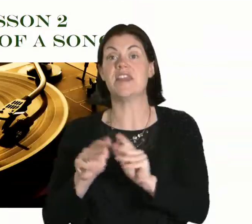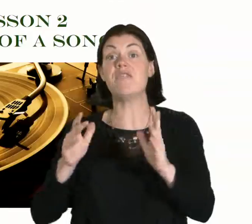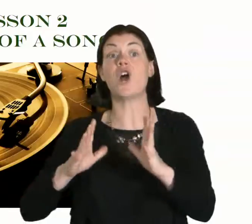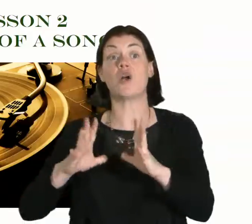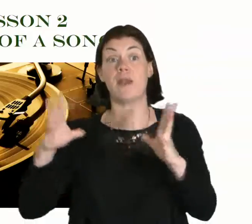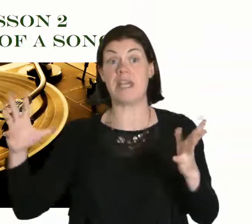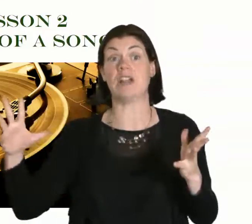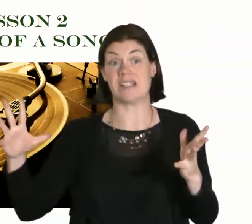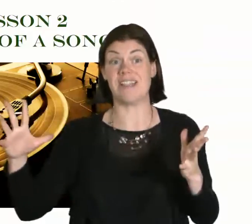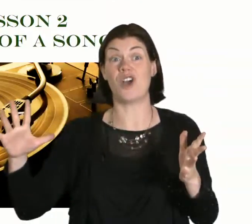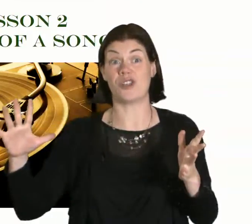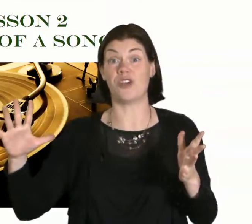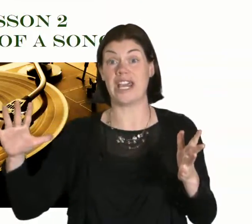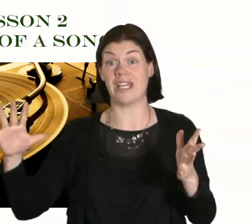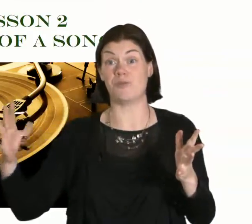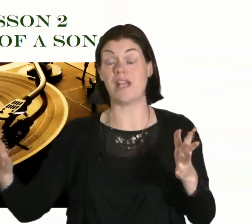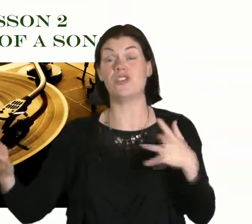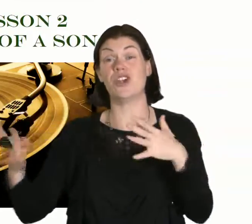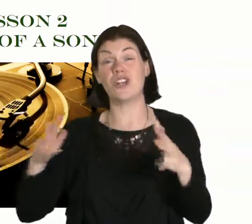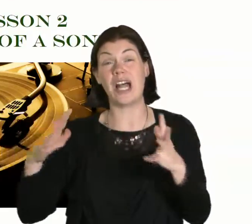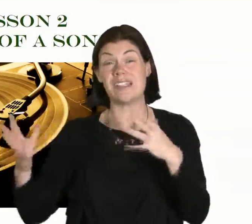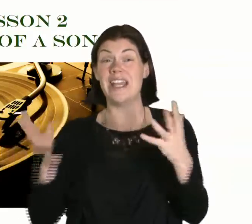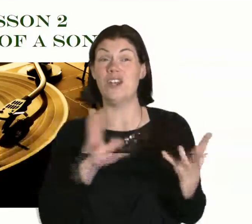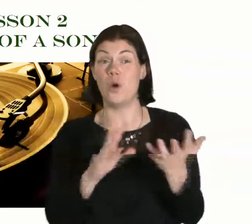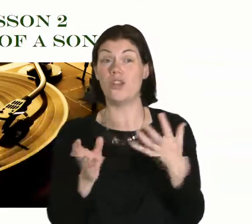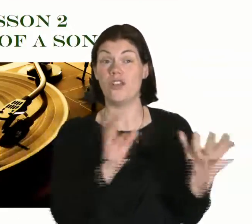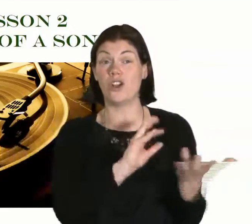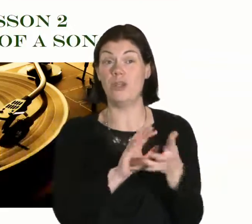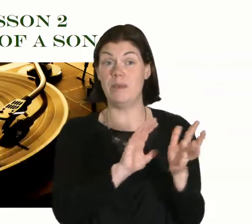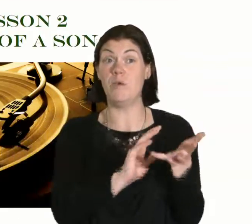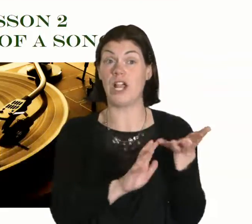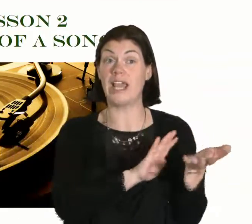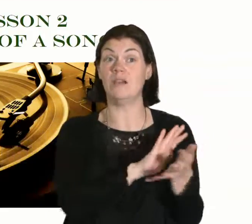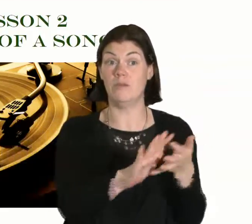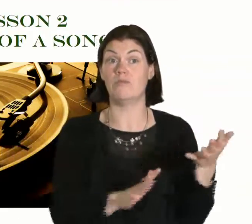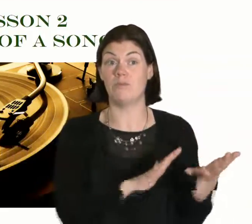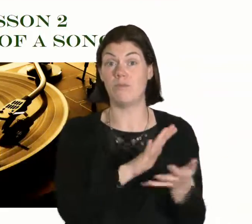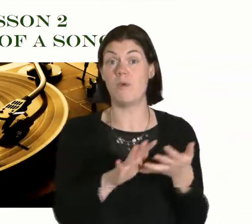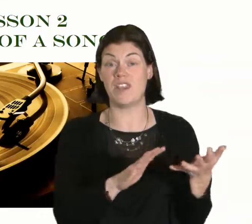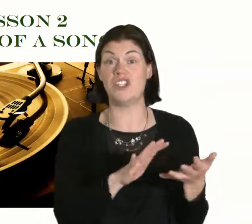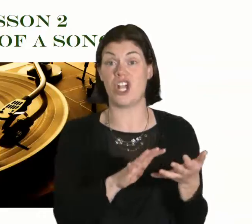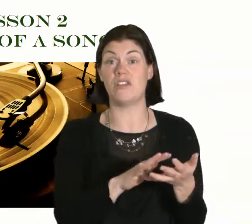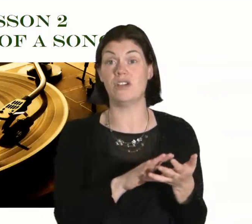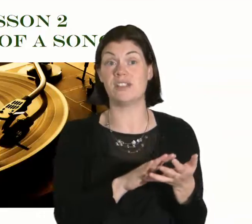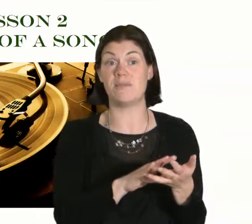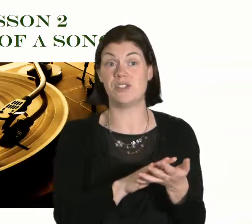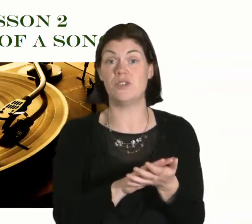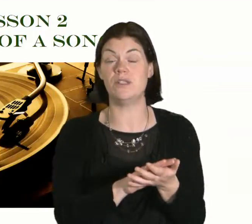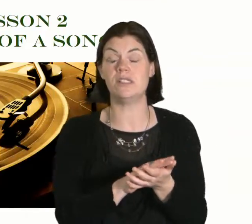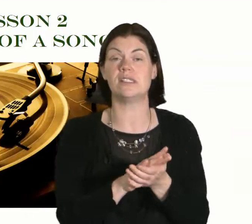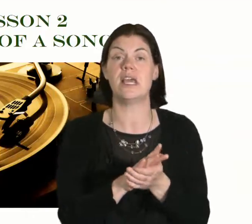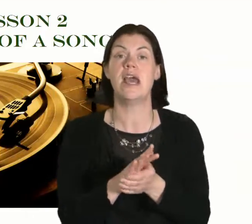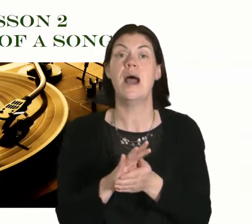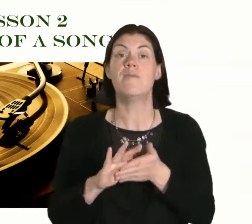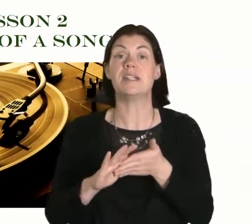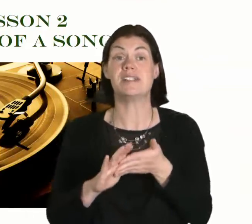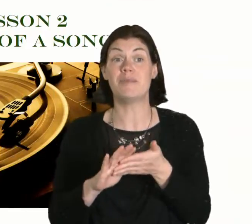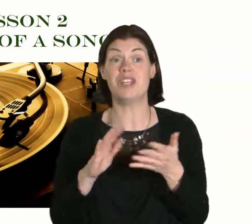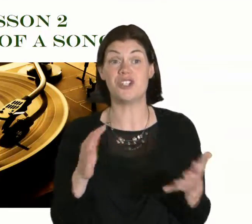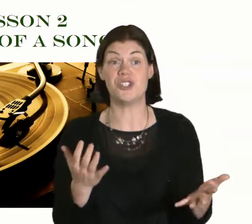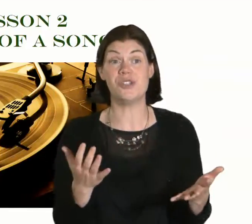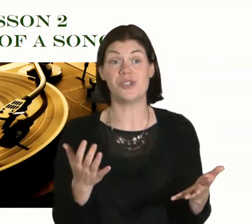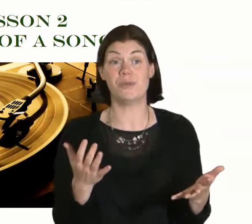because they've got quite a big class. They've got 30 kids, right? So their class, they know that they're going to be working with each other, some students,